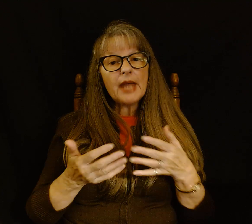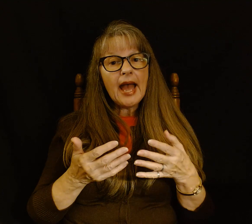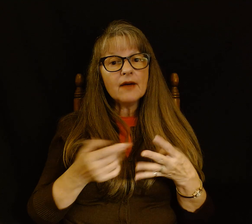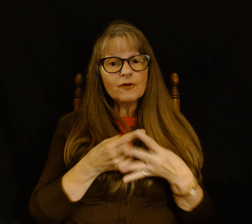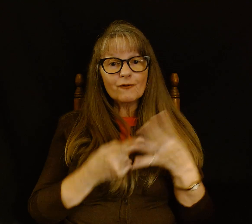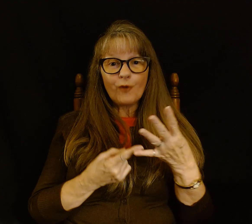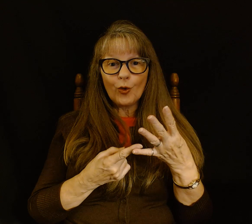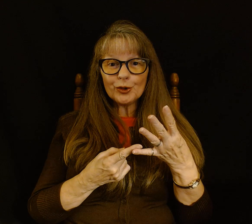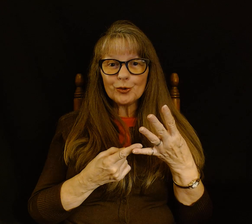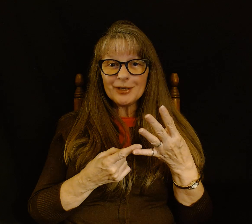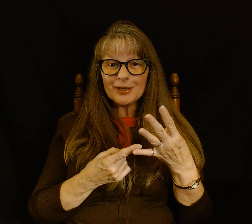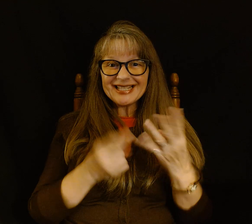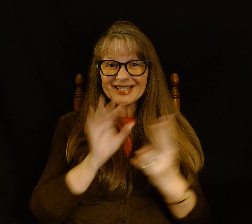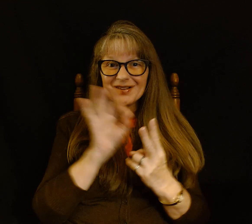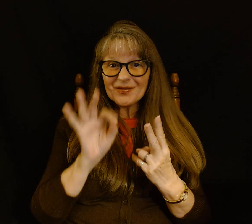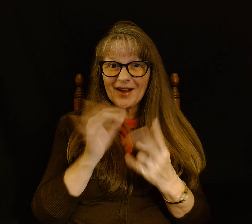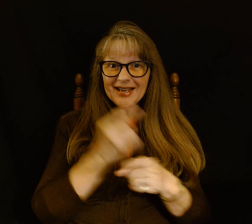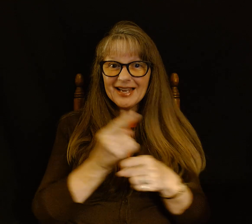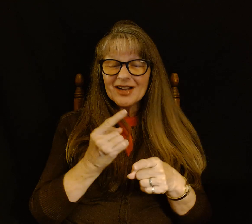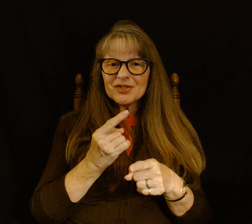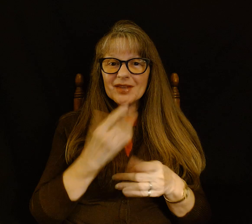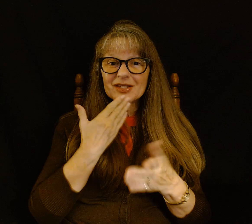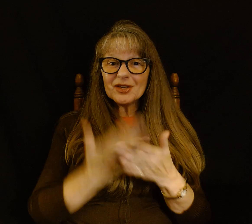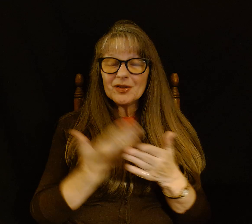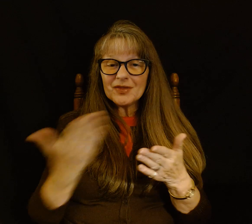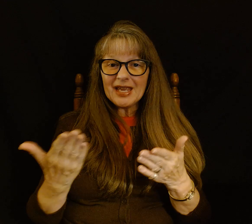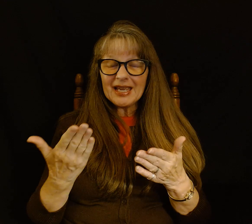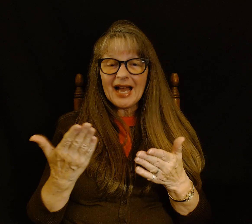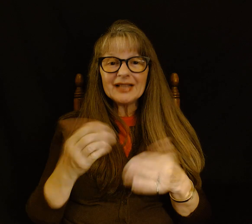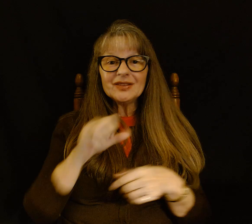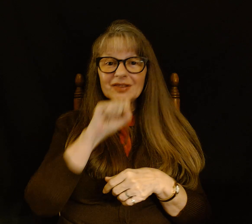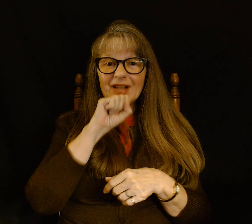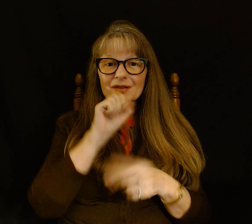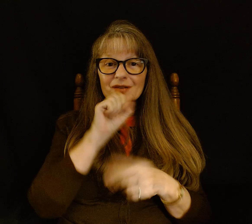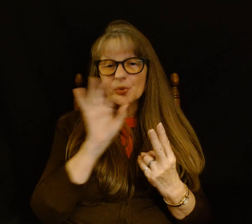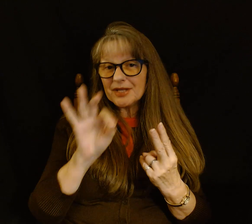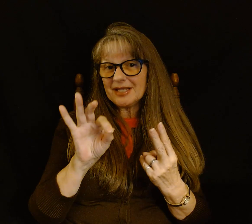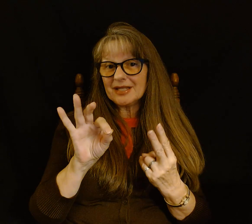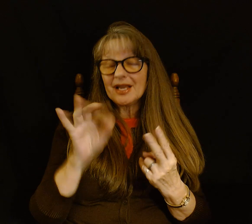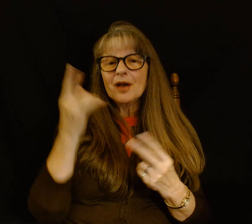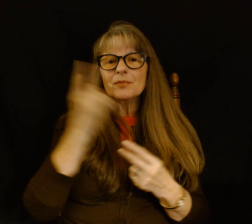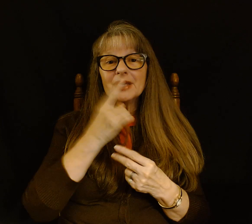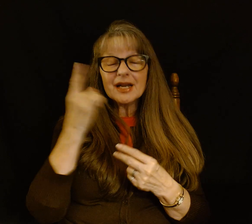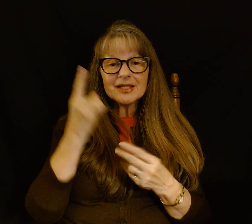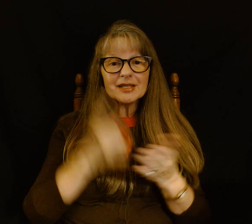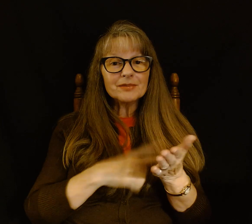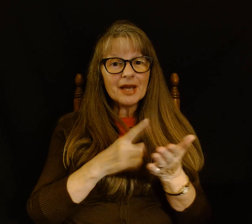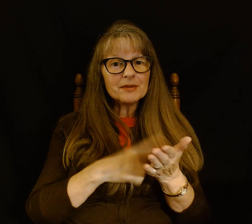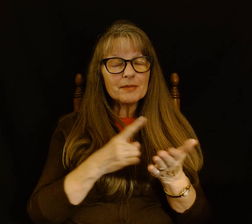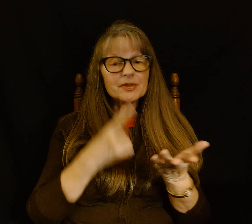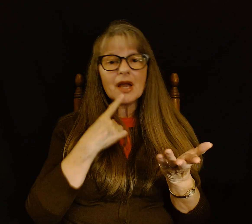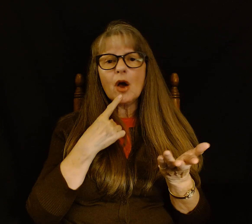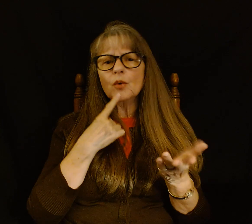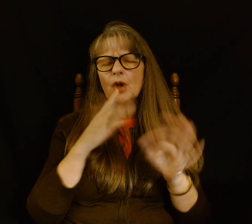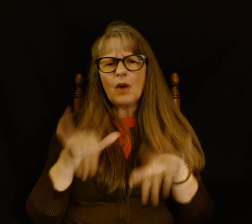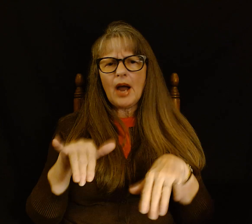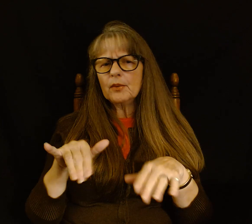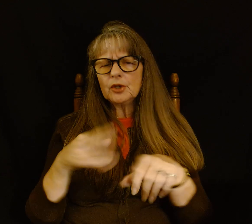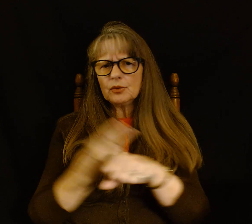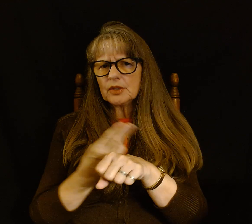have 4 choices, right? So that's the good thing. I love choices because sometimes people say, oh no, I would use this